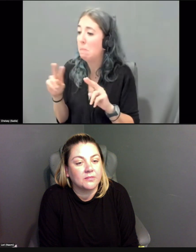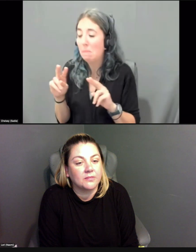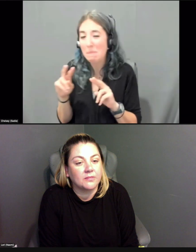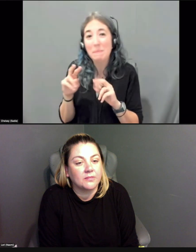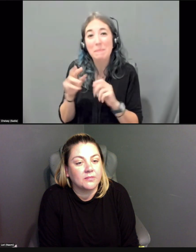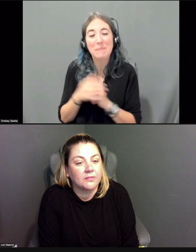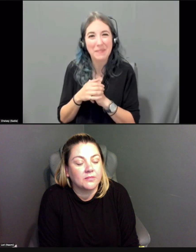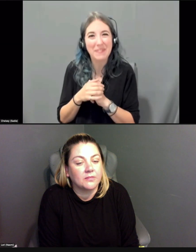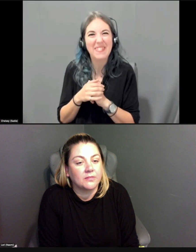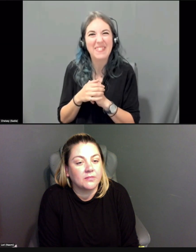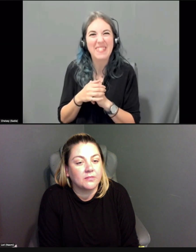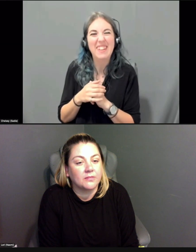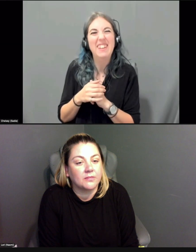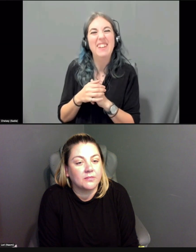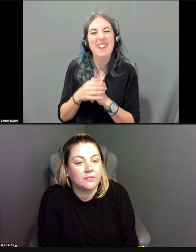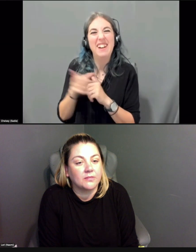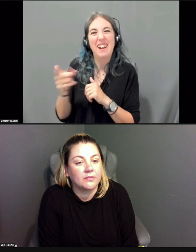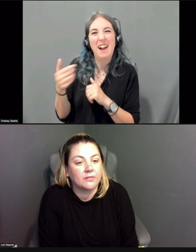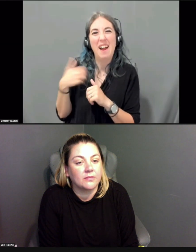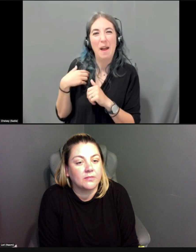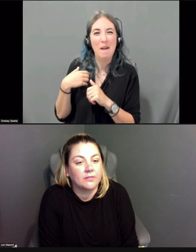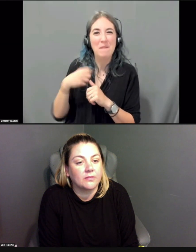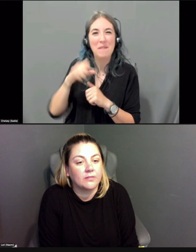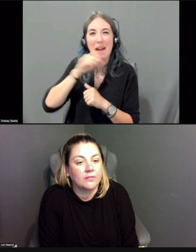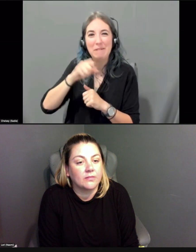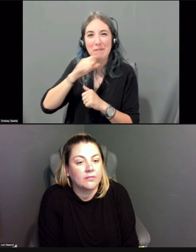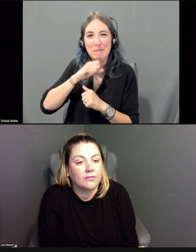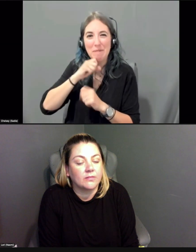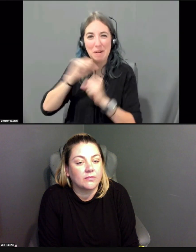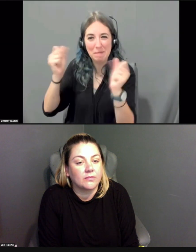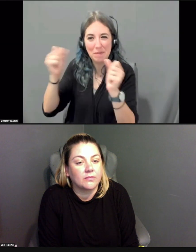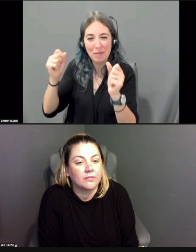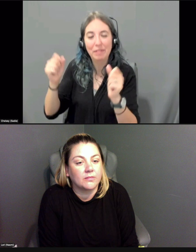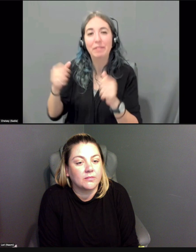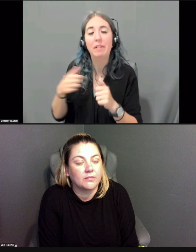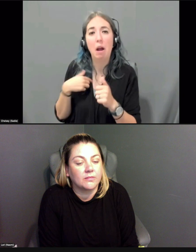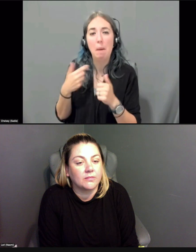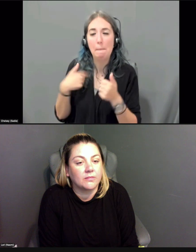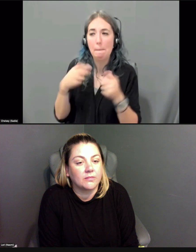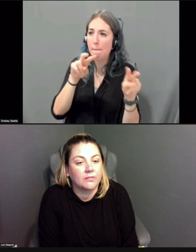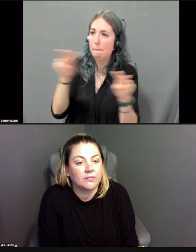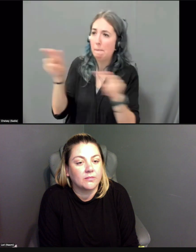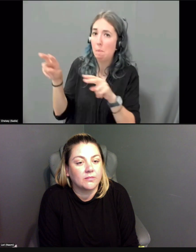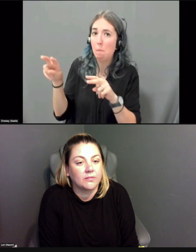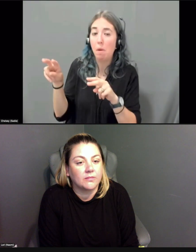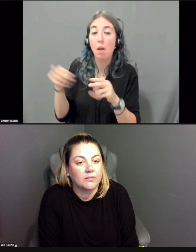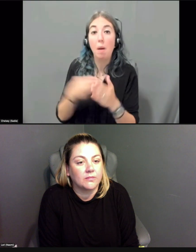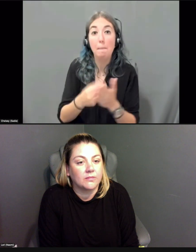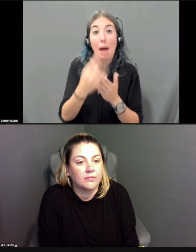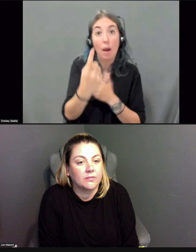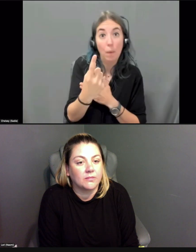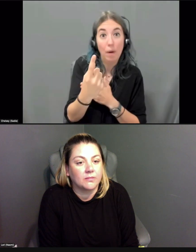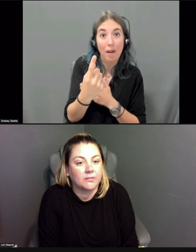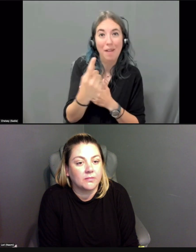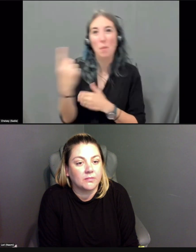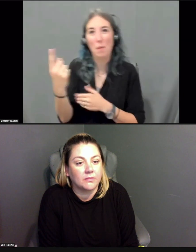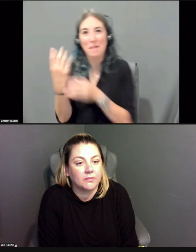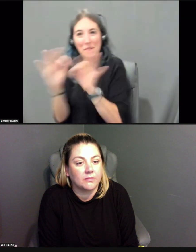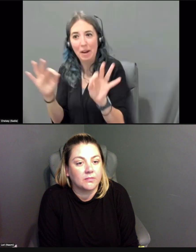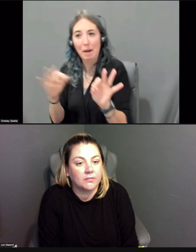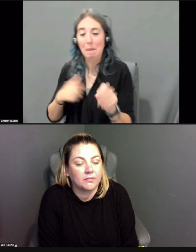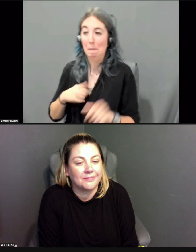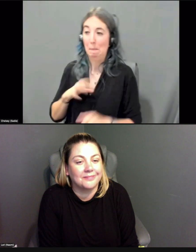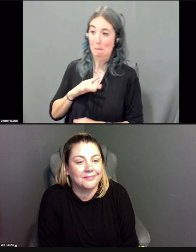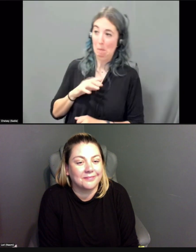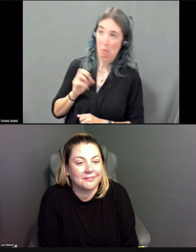cream cooler, they had all kinds of ice cream, or buy one get one free. It's like, sweet, I'm going to stock up on the ice cream